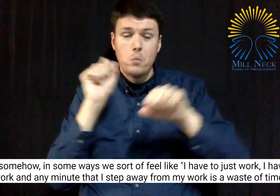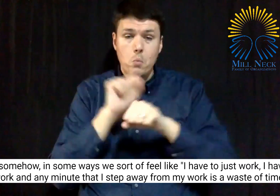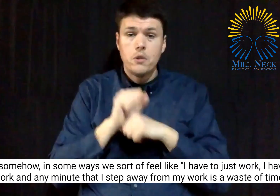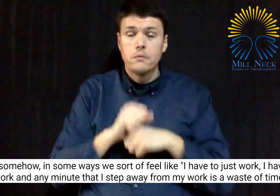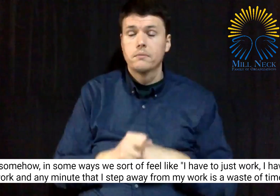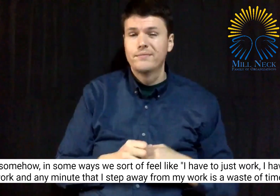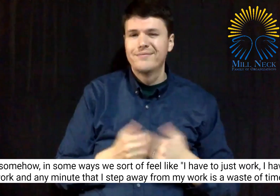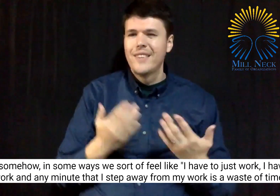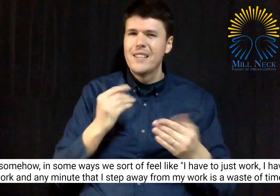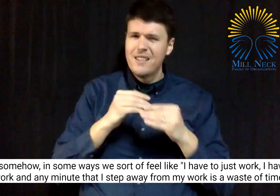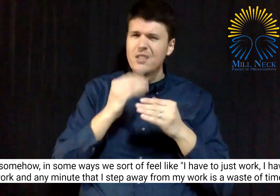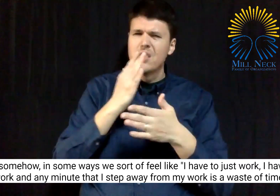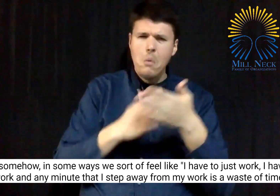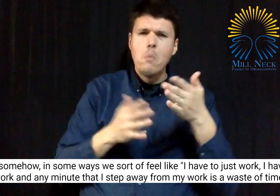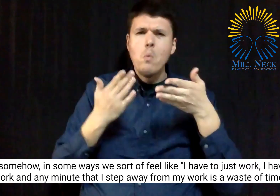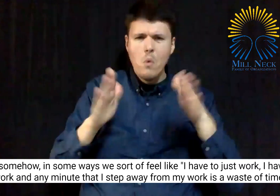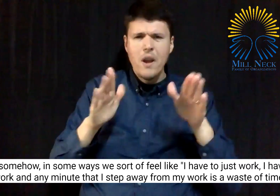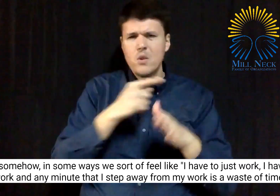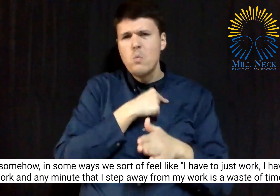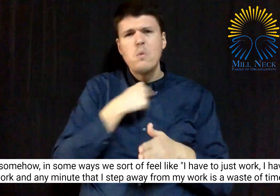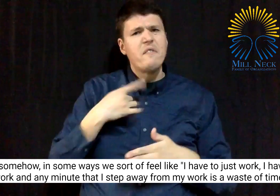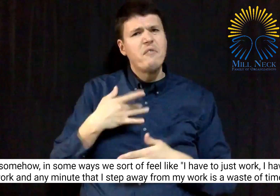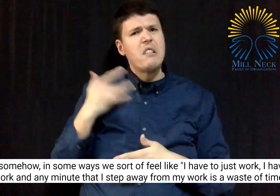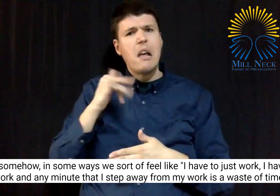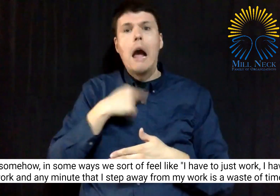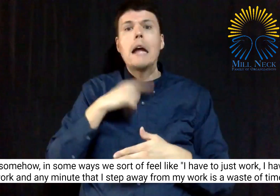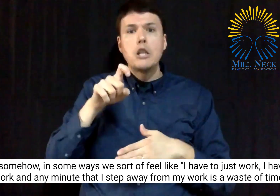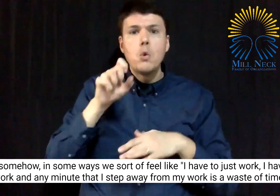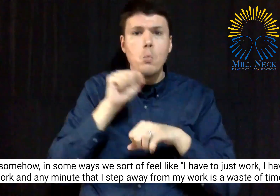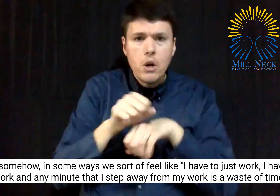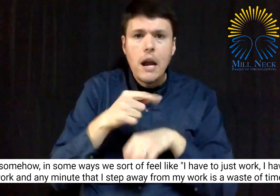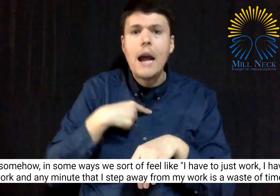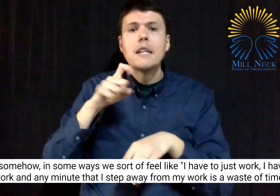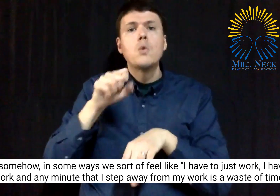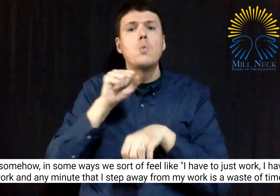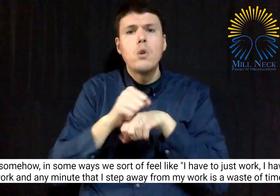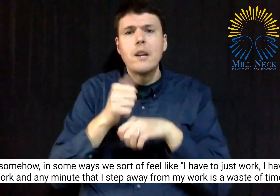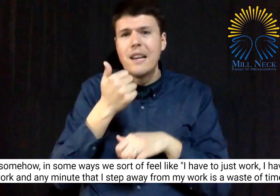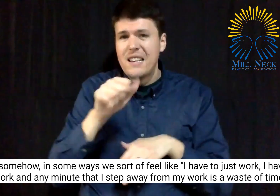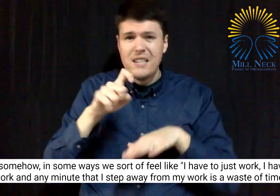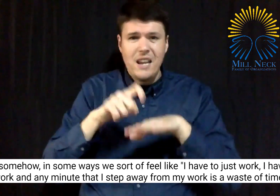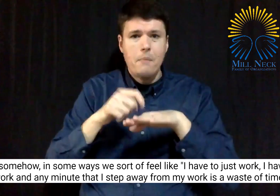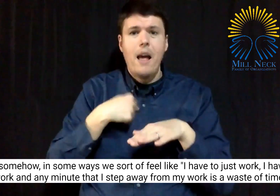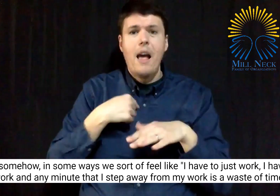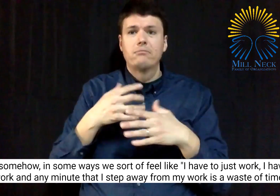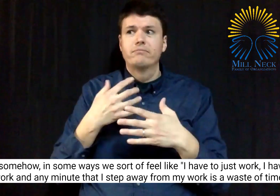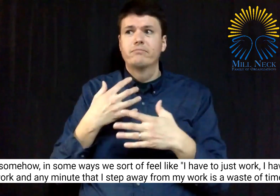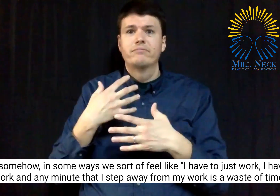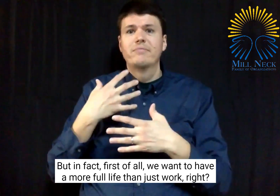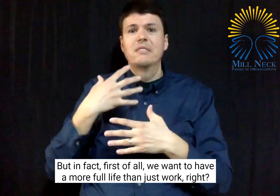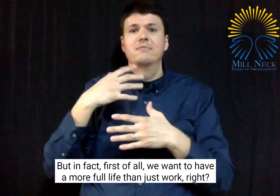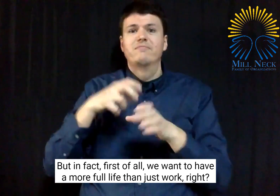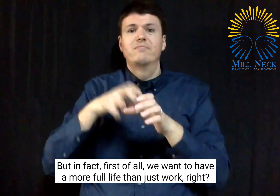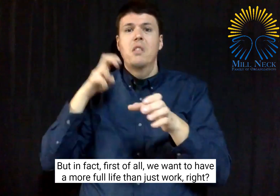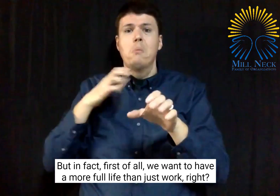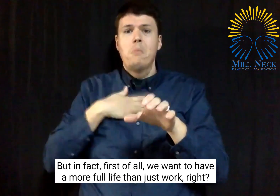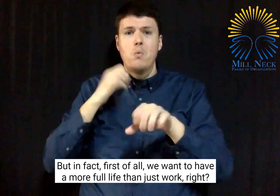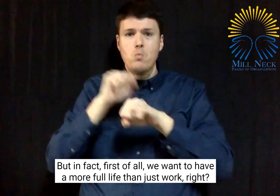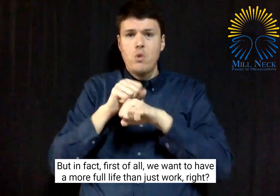in some ways we sort of feel like I have to work. And any minute that I step away from my work is a waste of time. But in fact, first of all,